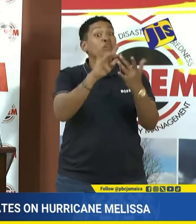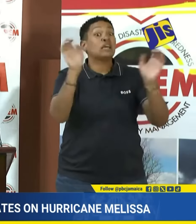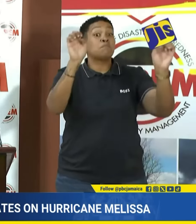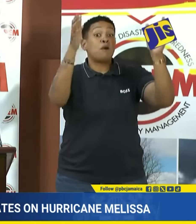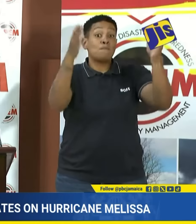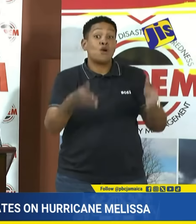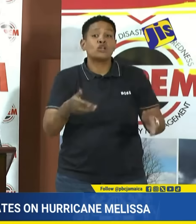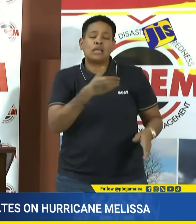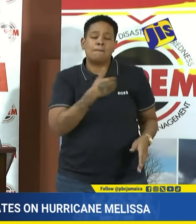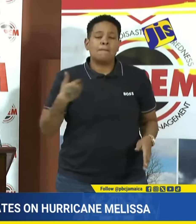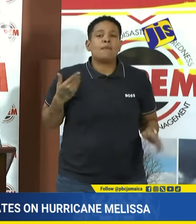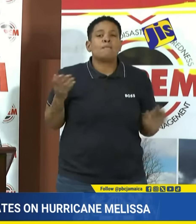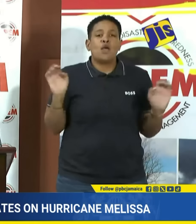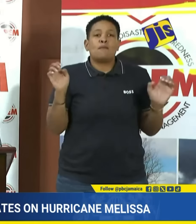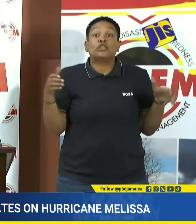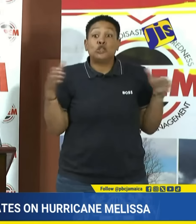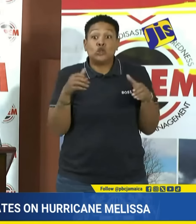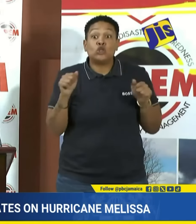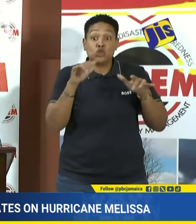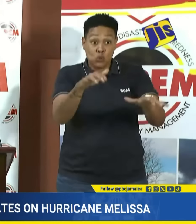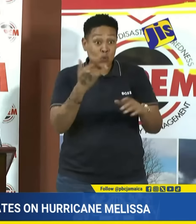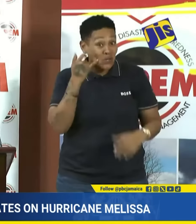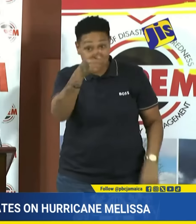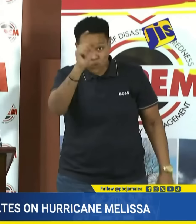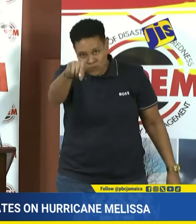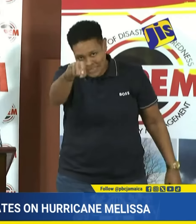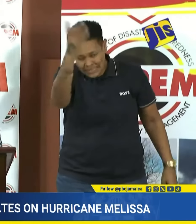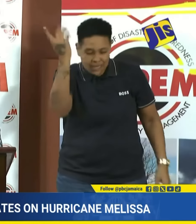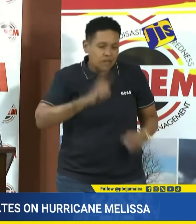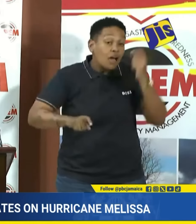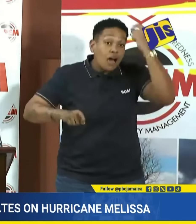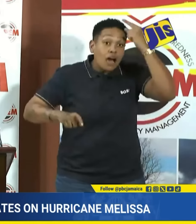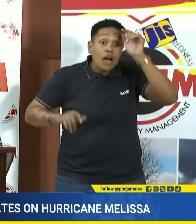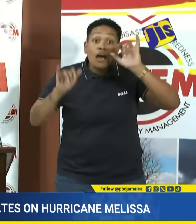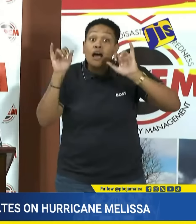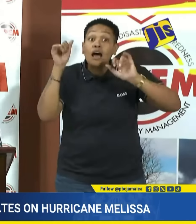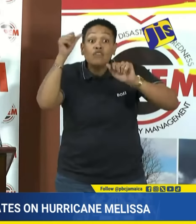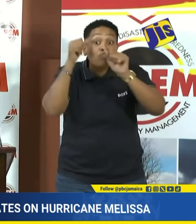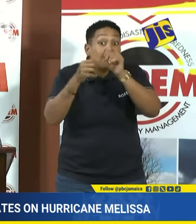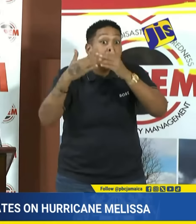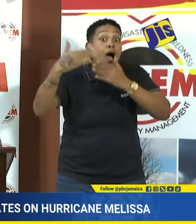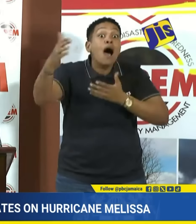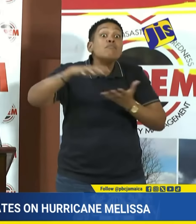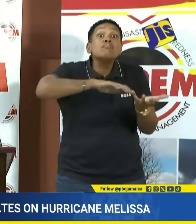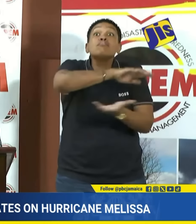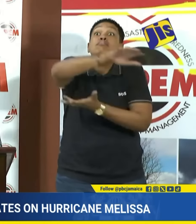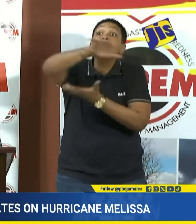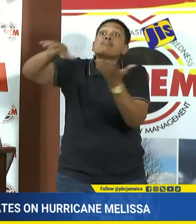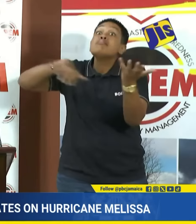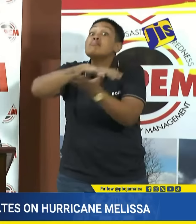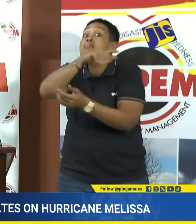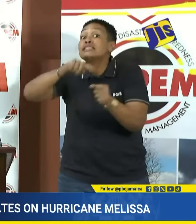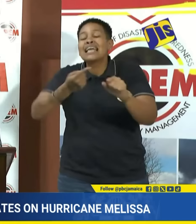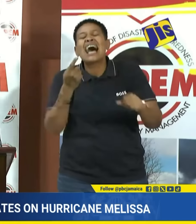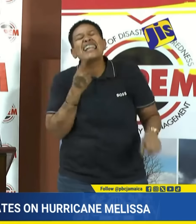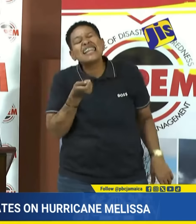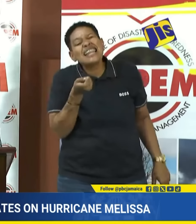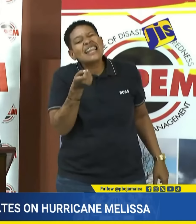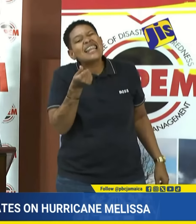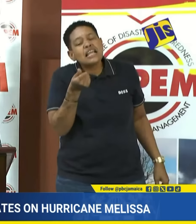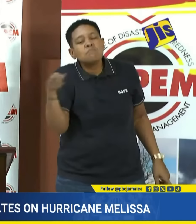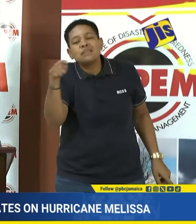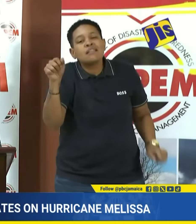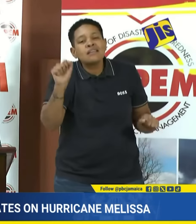personnel, a member of the emergency crew if you need it. But remember, after the storm starts, there's very little